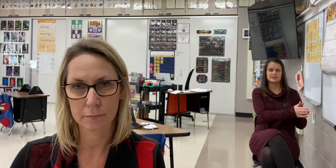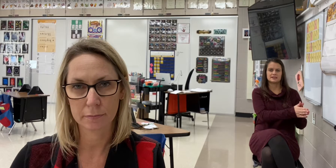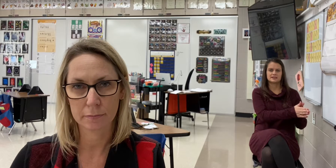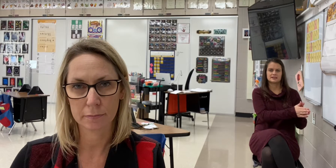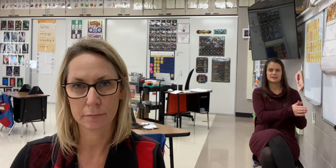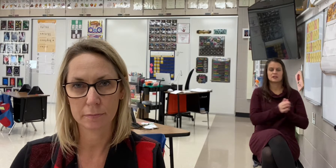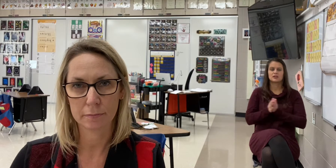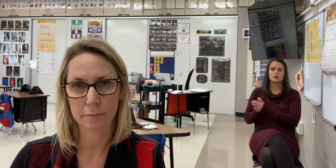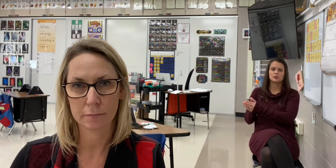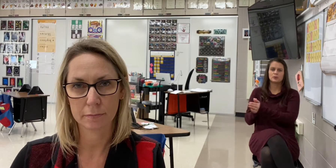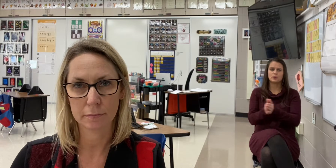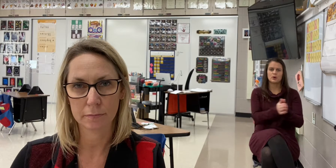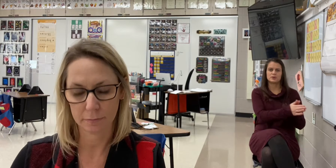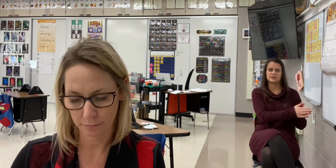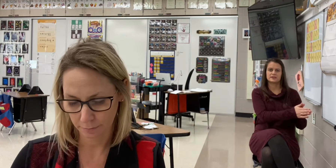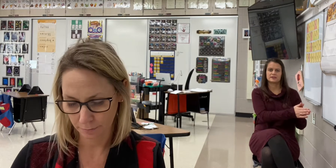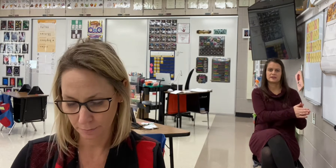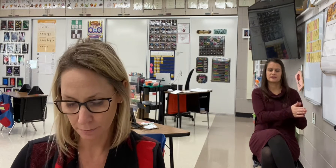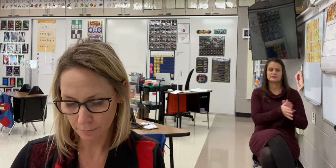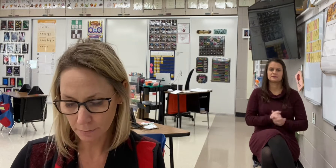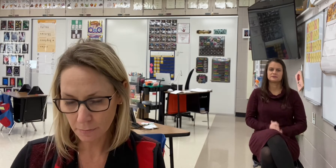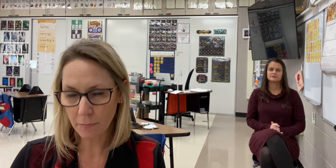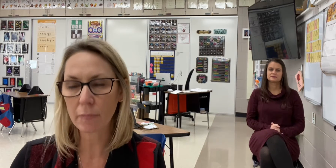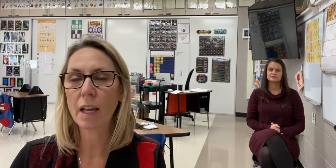Erd. Road.